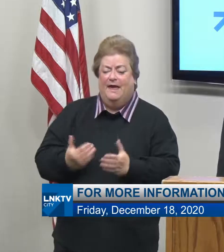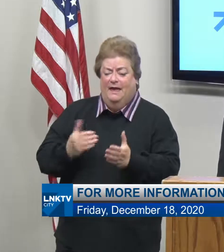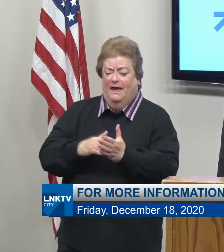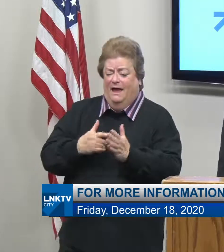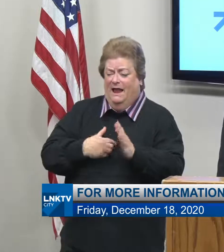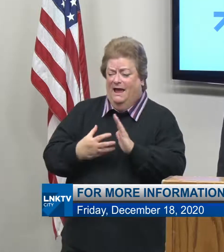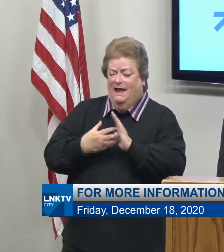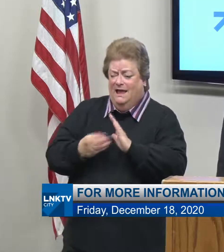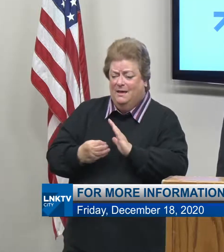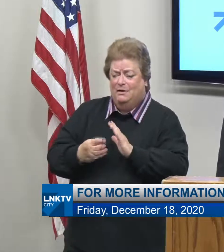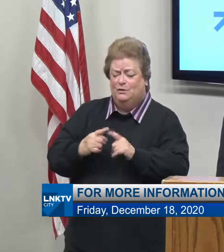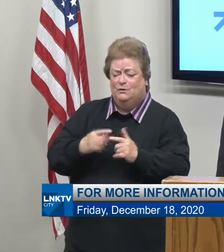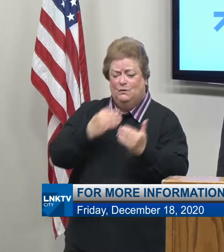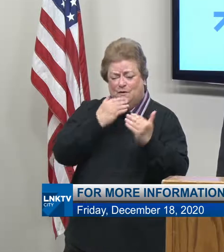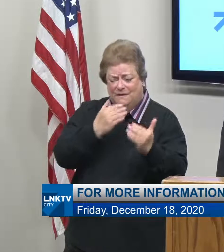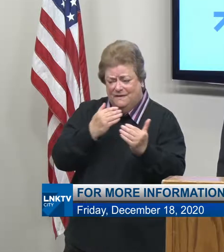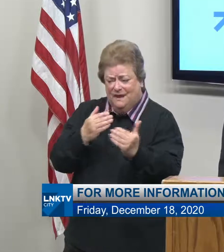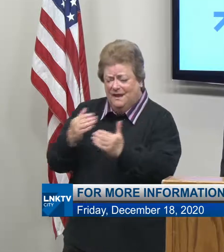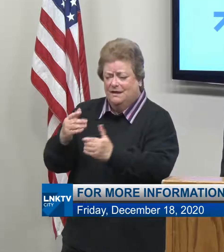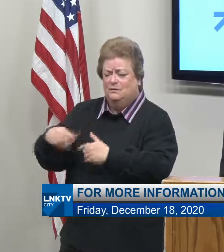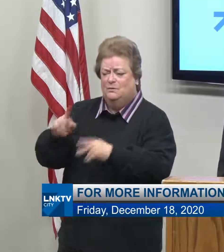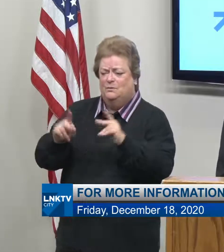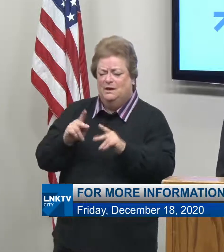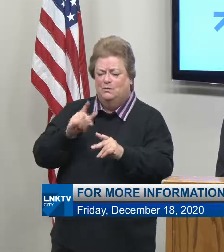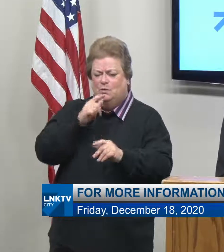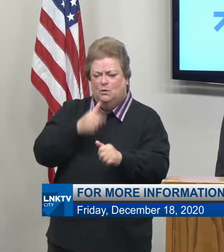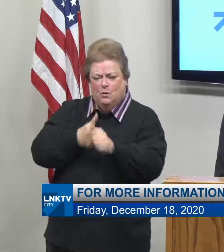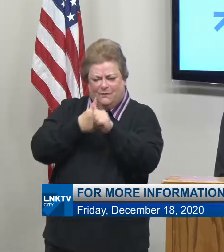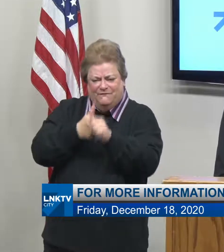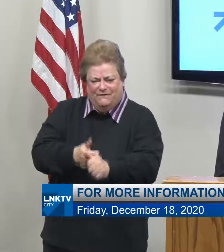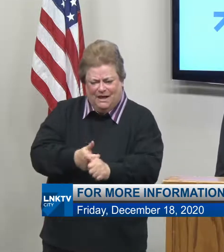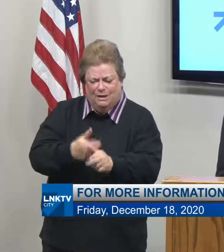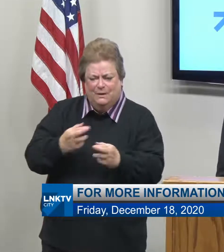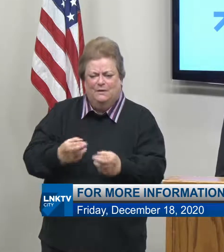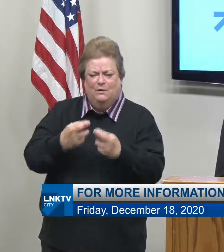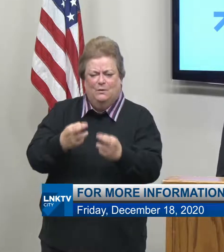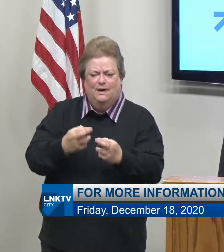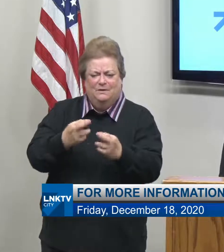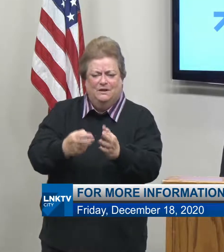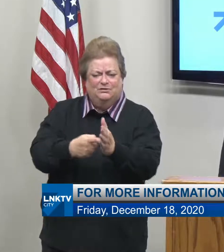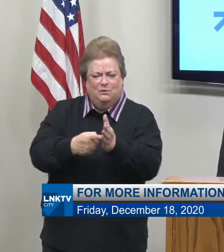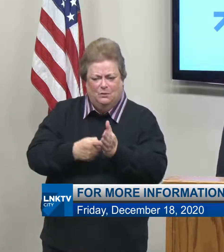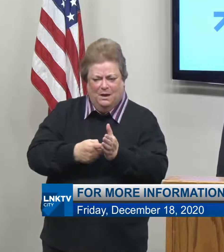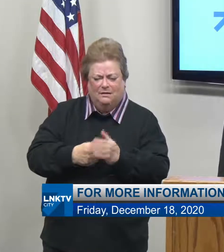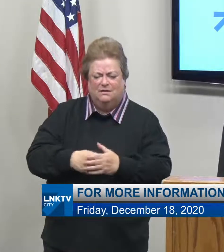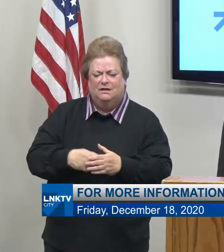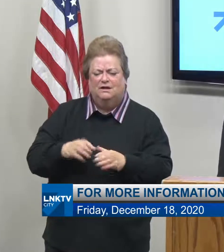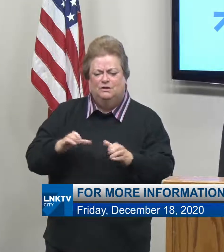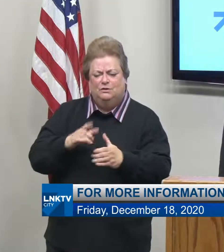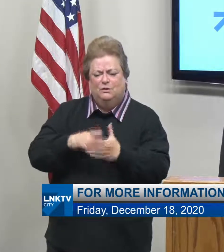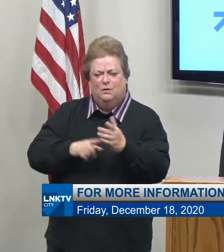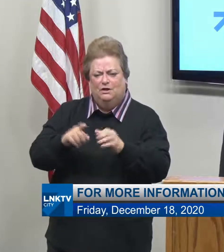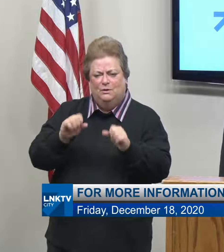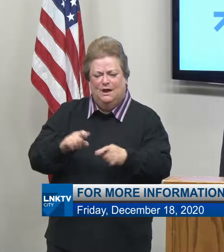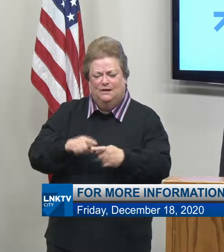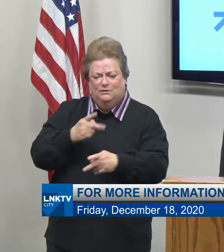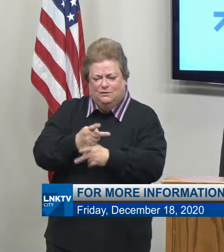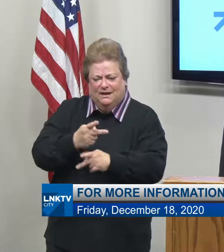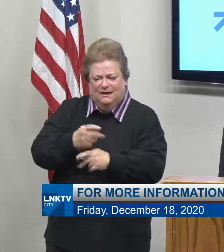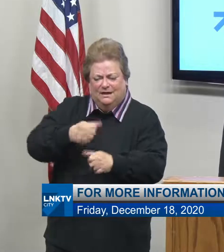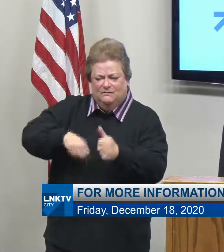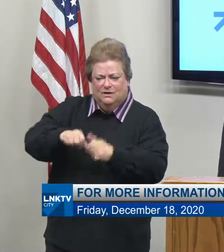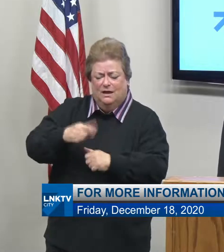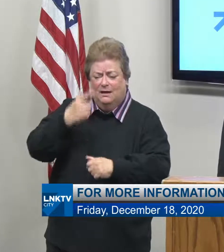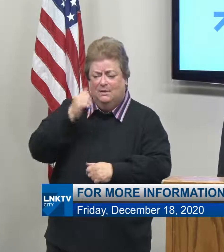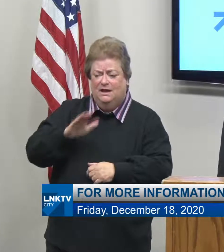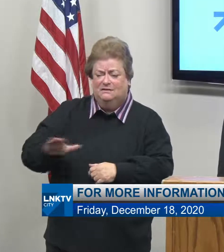to everyone in our community who's following the health department's recommendations and doing all you can to take care of each other. And because of your efforts,